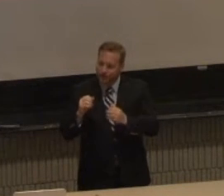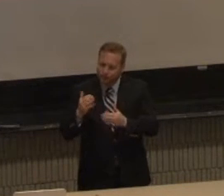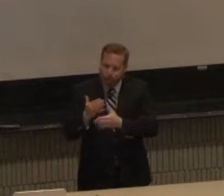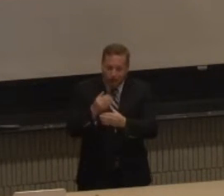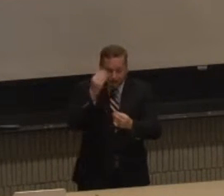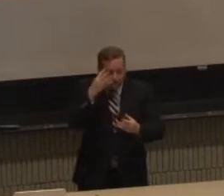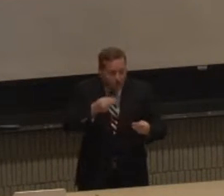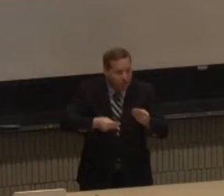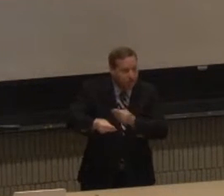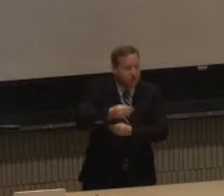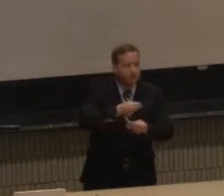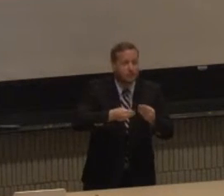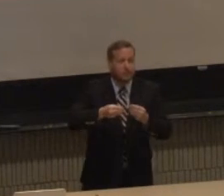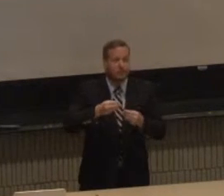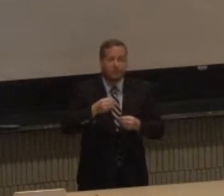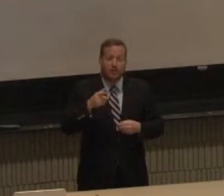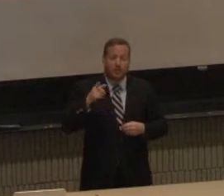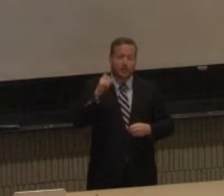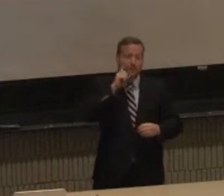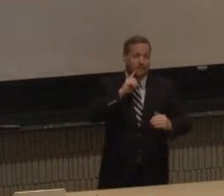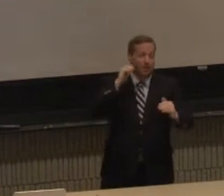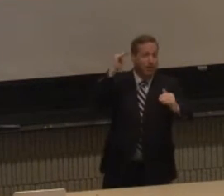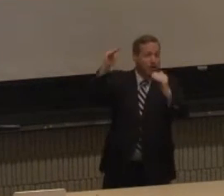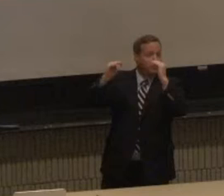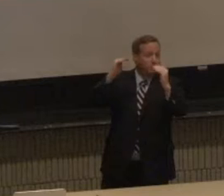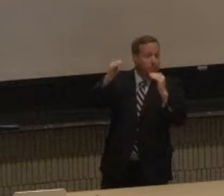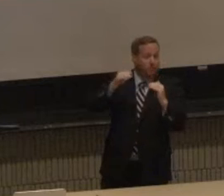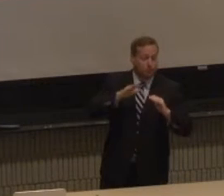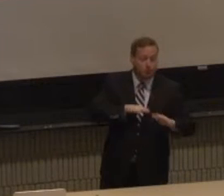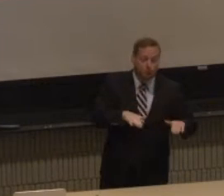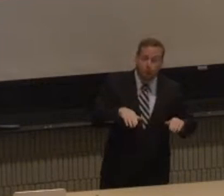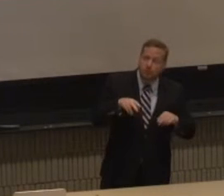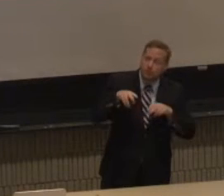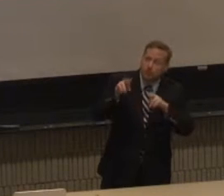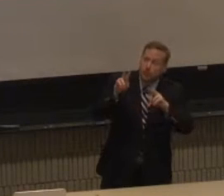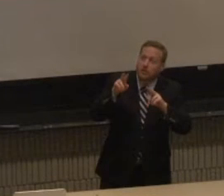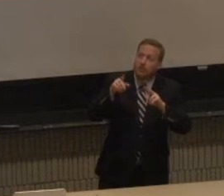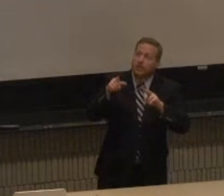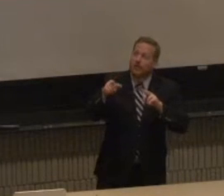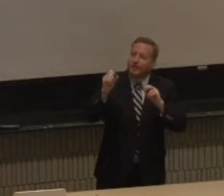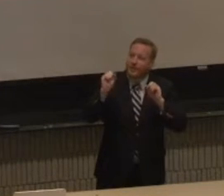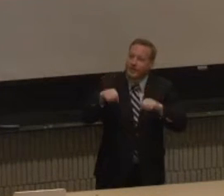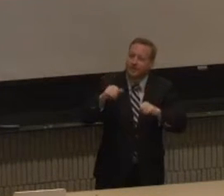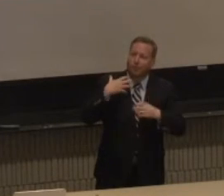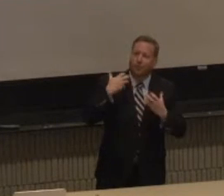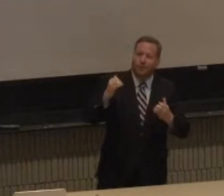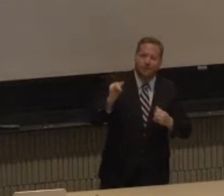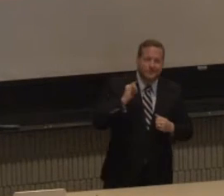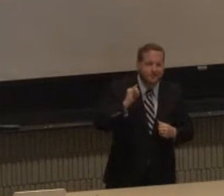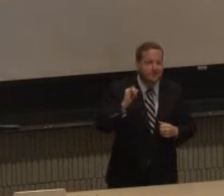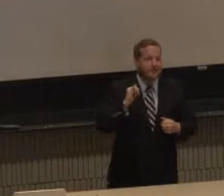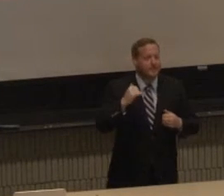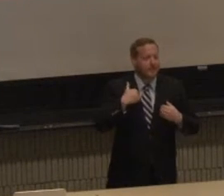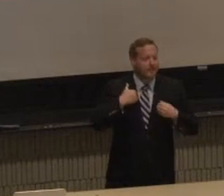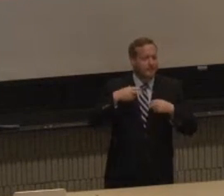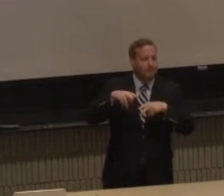over again. Deaf people often share information with one another. They